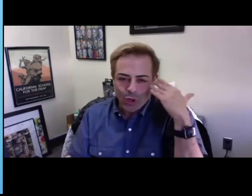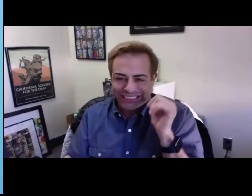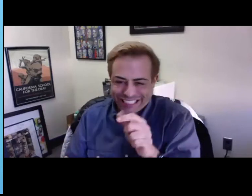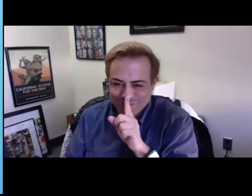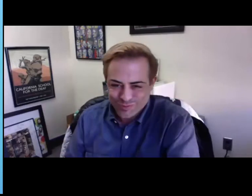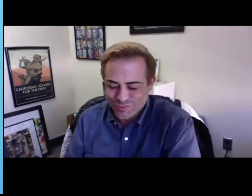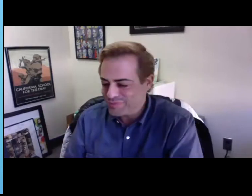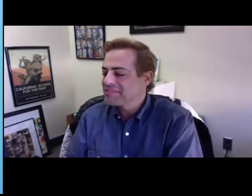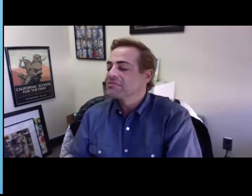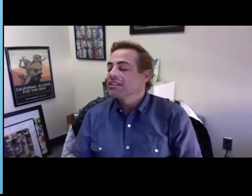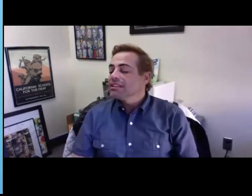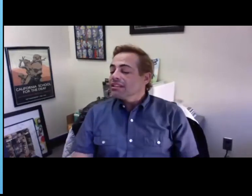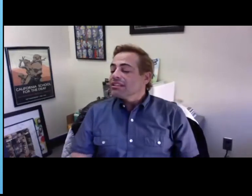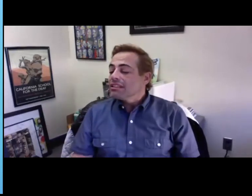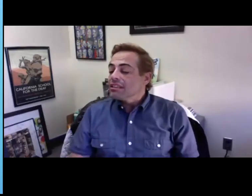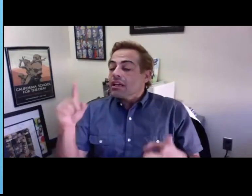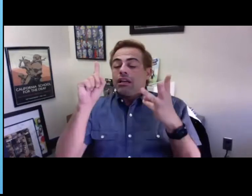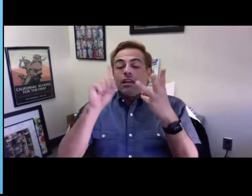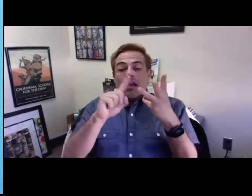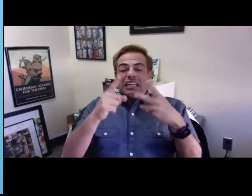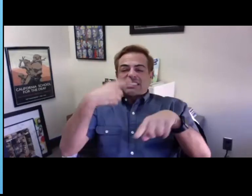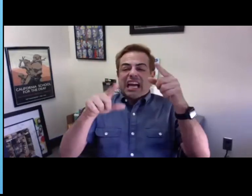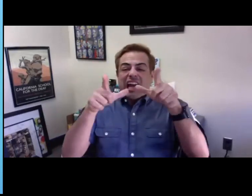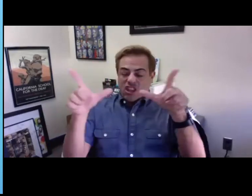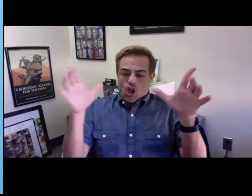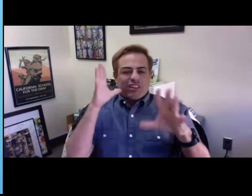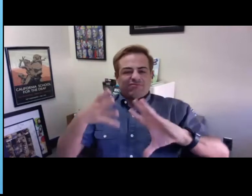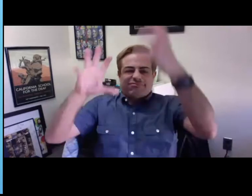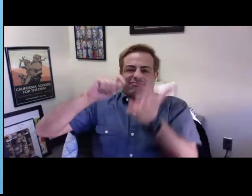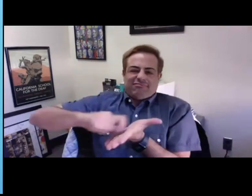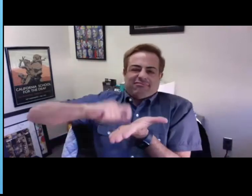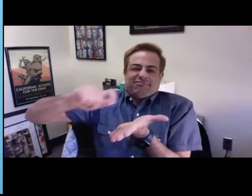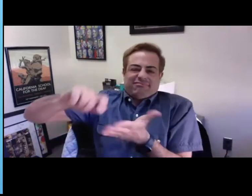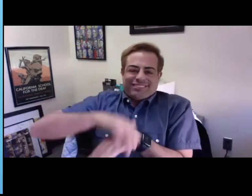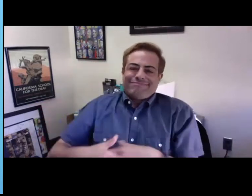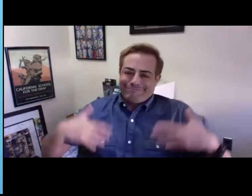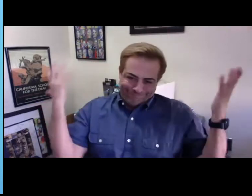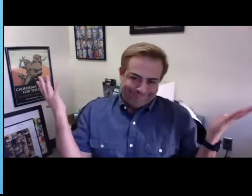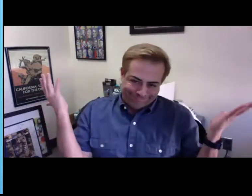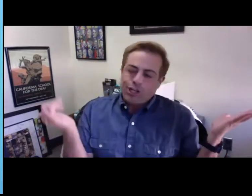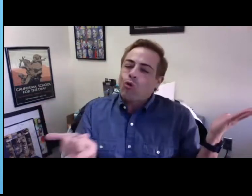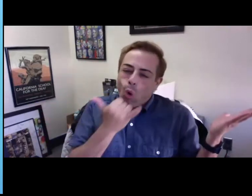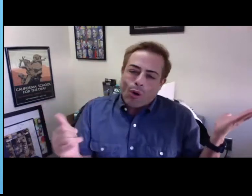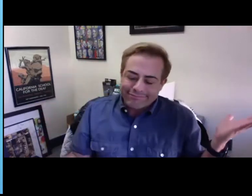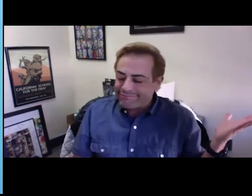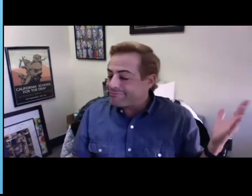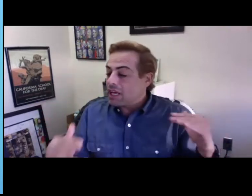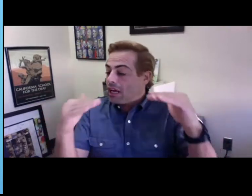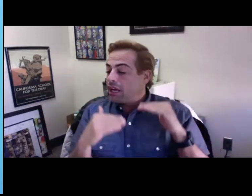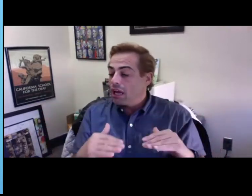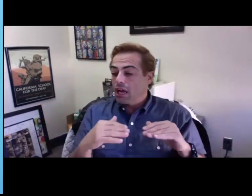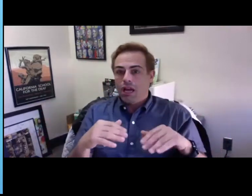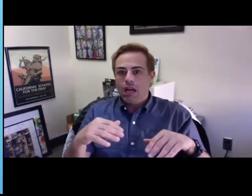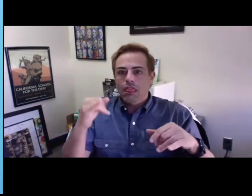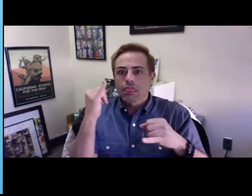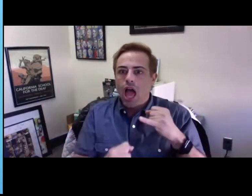And it's just kind of like broken English. That's not true either. Another one is sign language will hinder